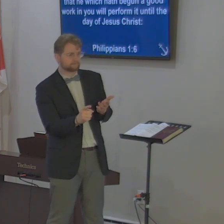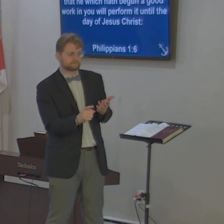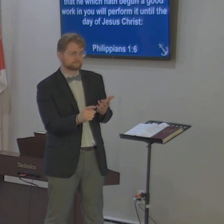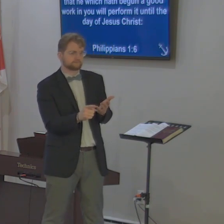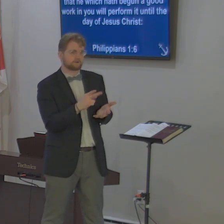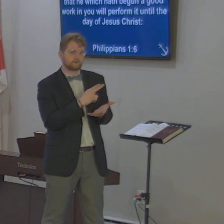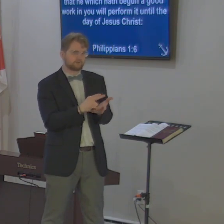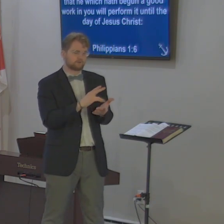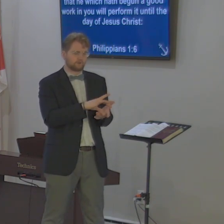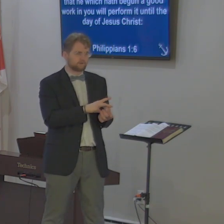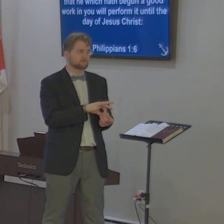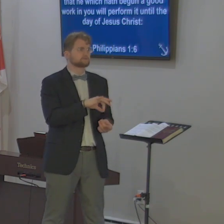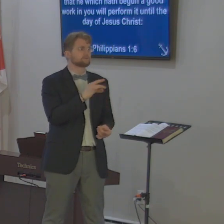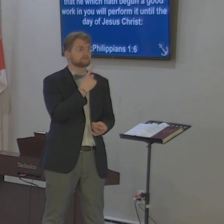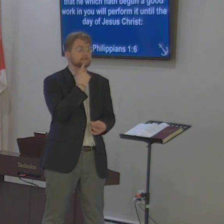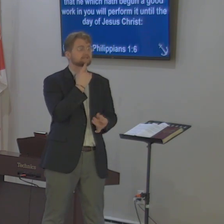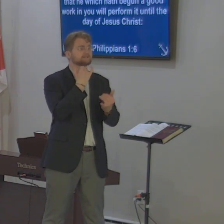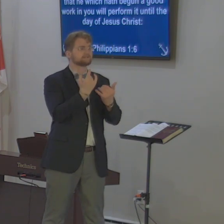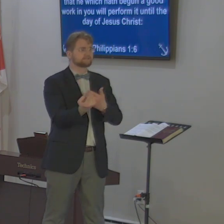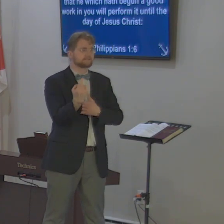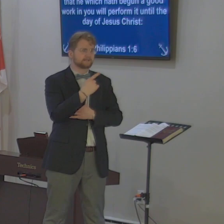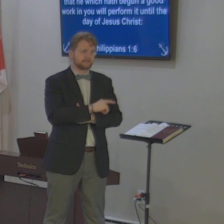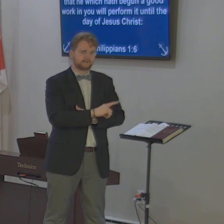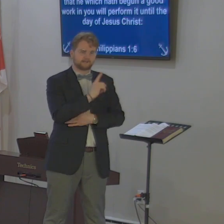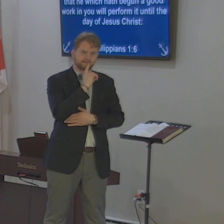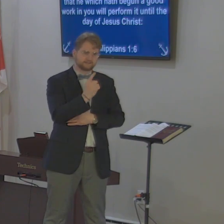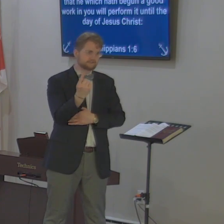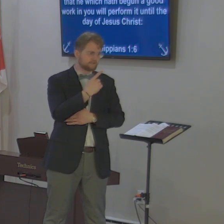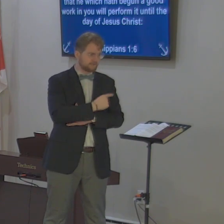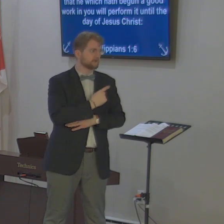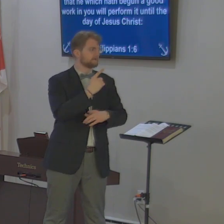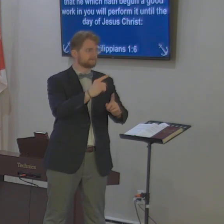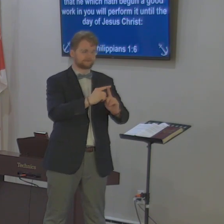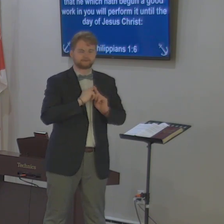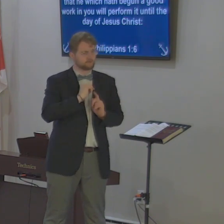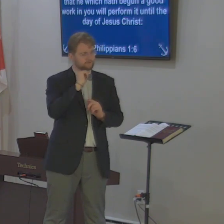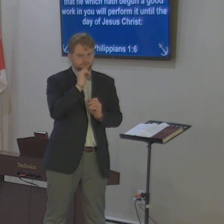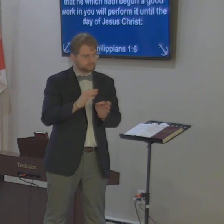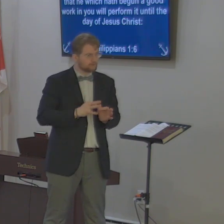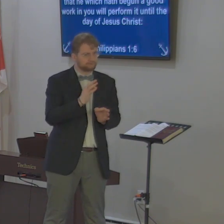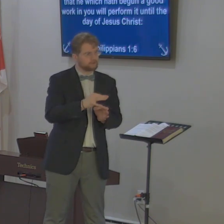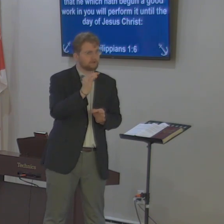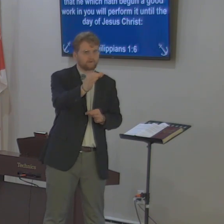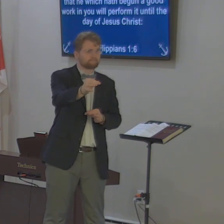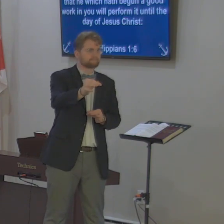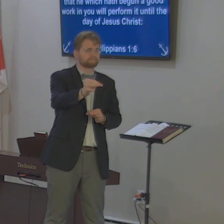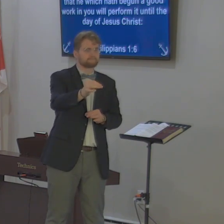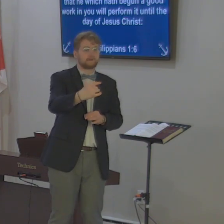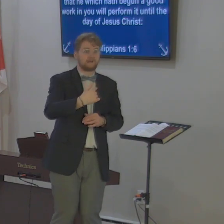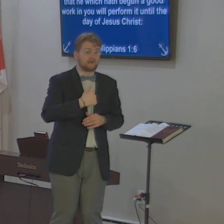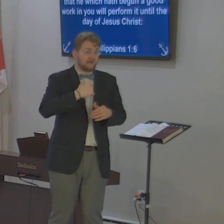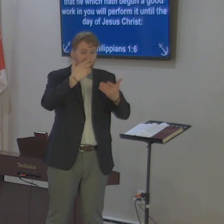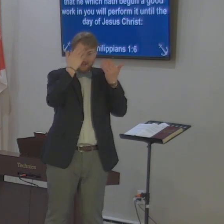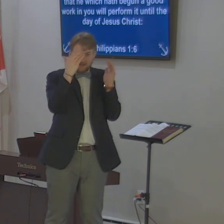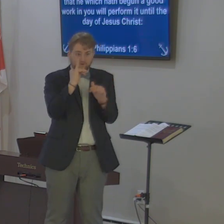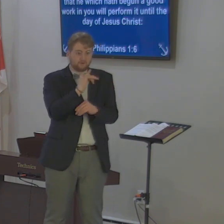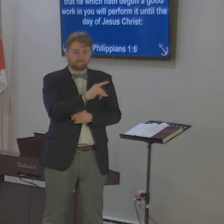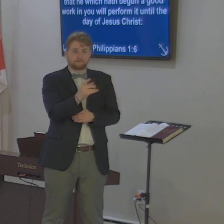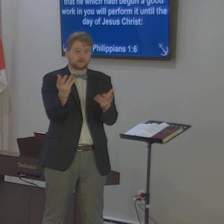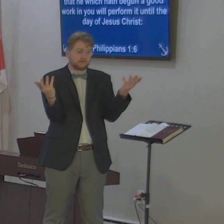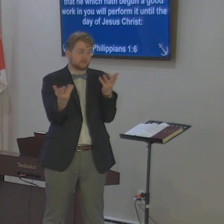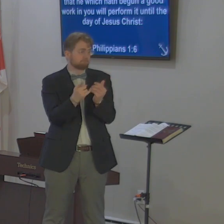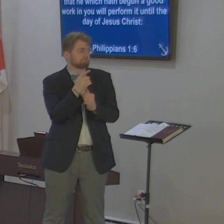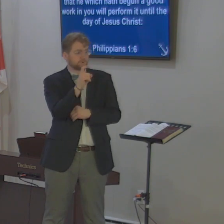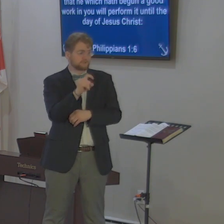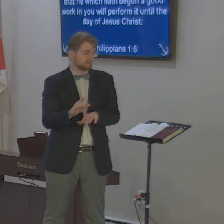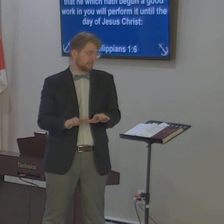Holy Spirit of God, today is the day of salvation. Don't put that off. I don't know if you're here and you need the next